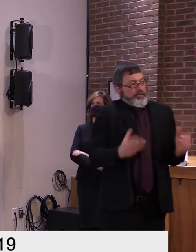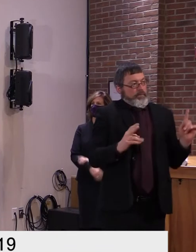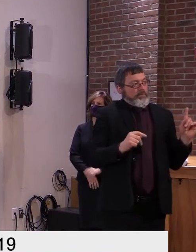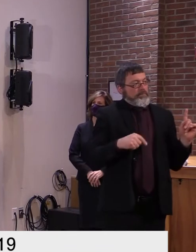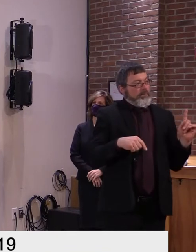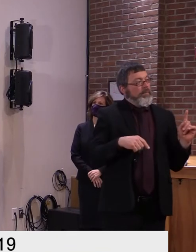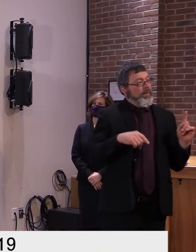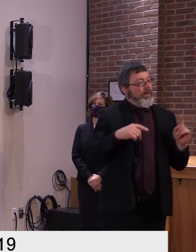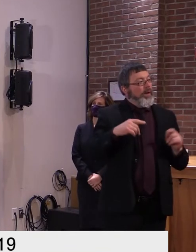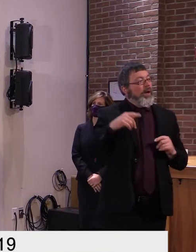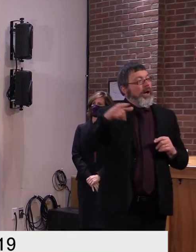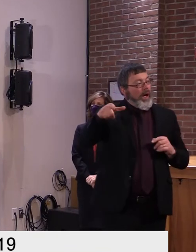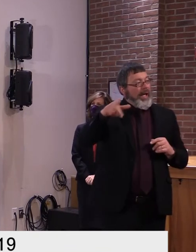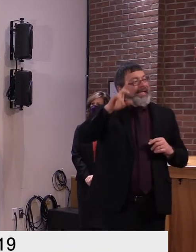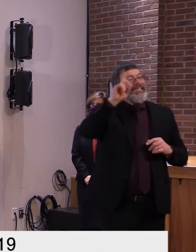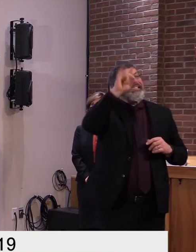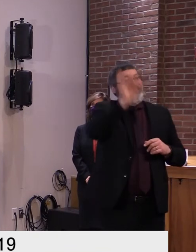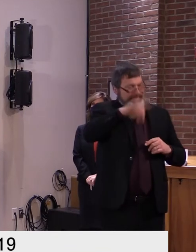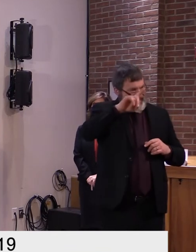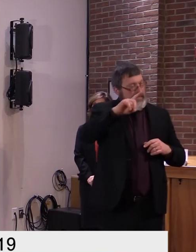Now I get the scenario.